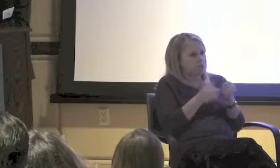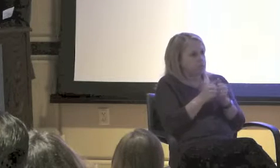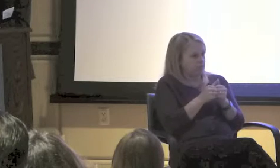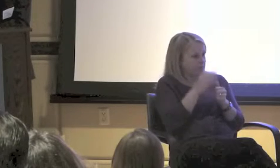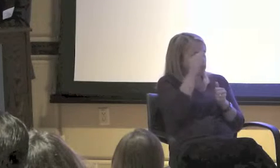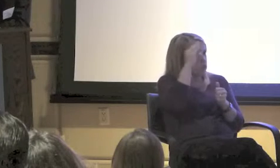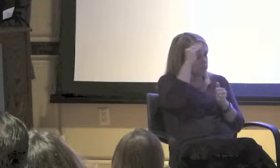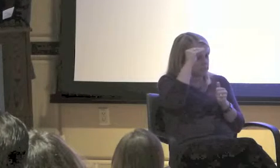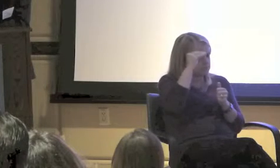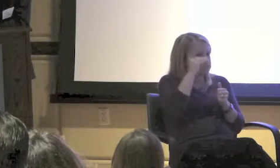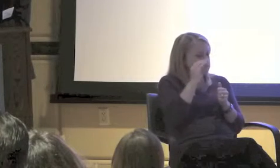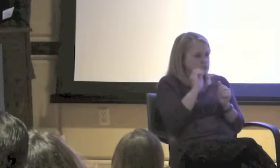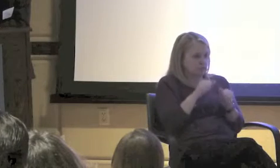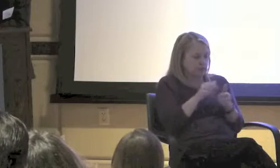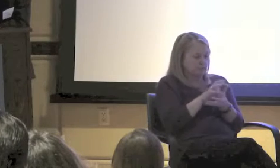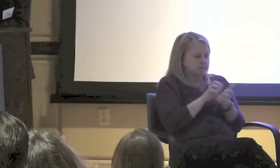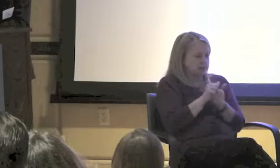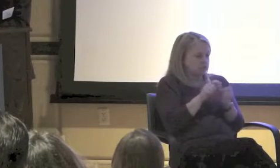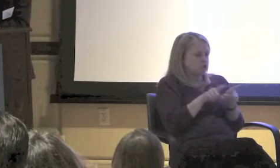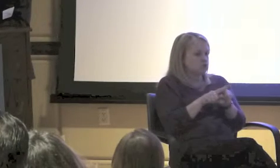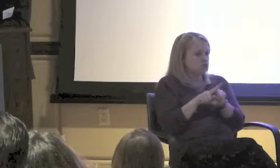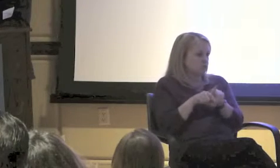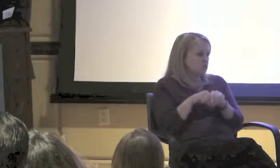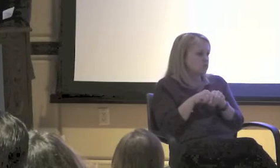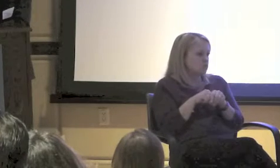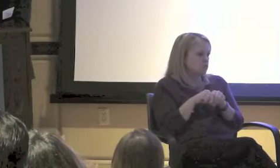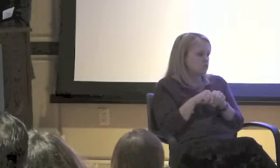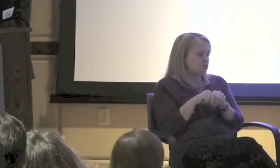boys, and so that can be damaged as well.